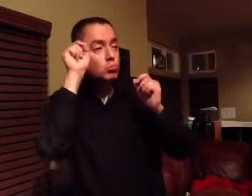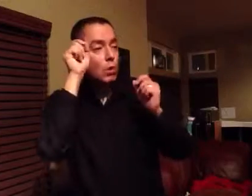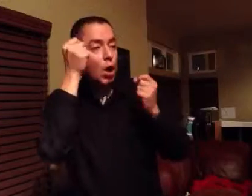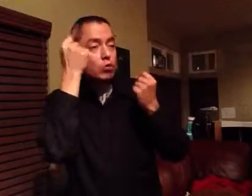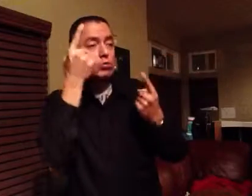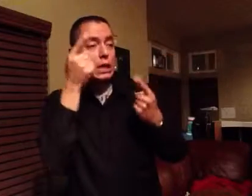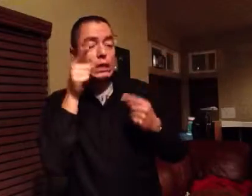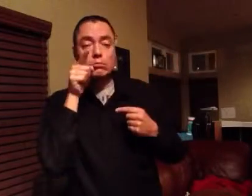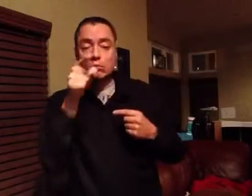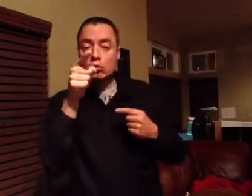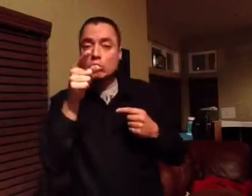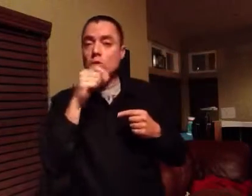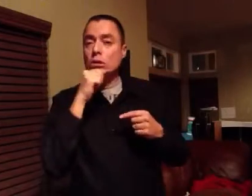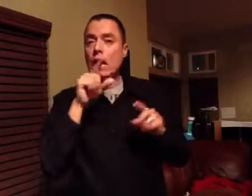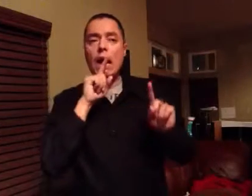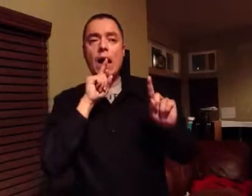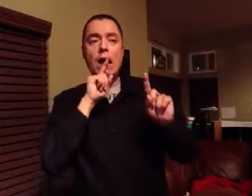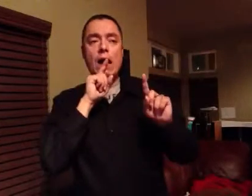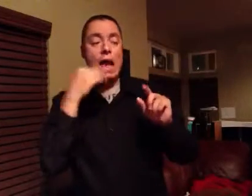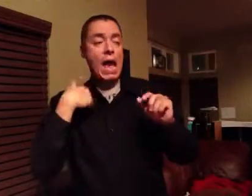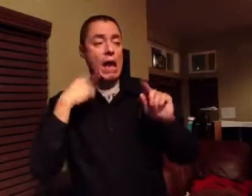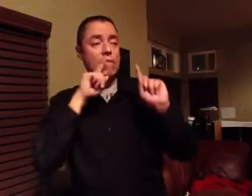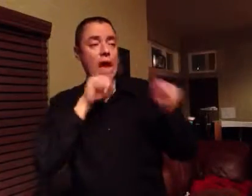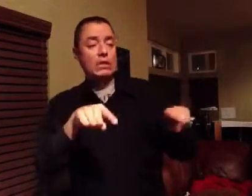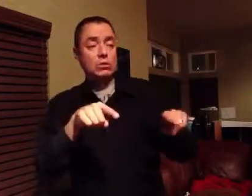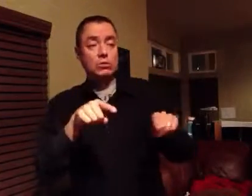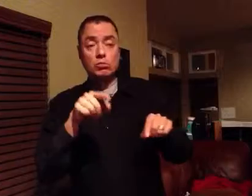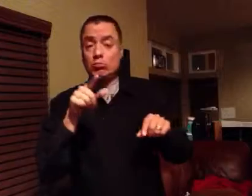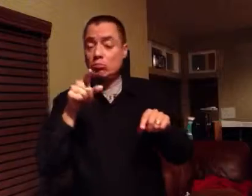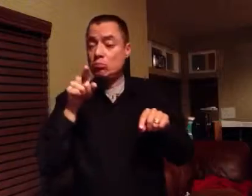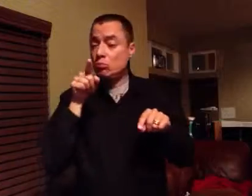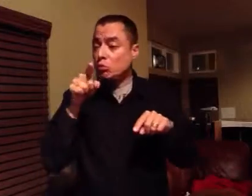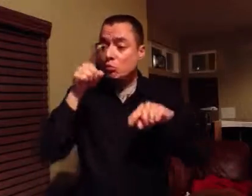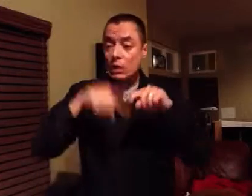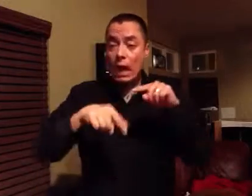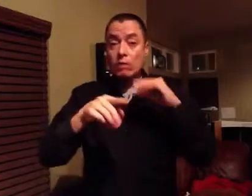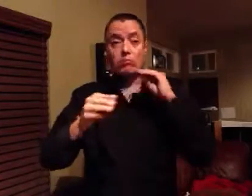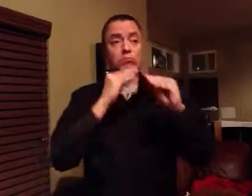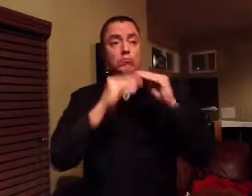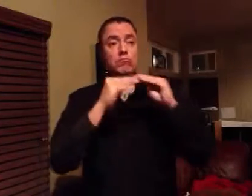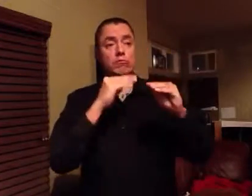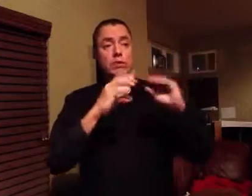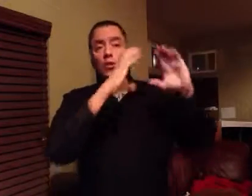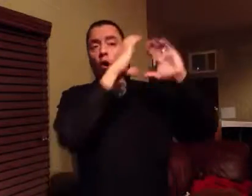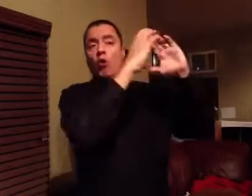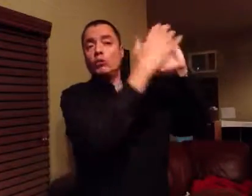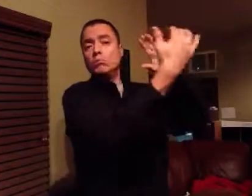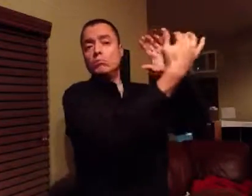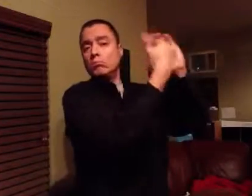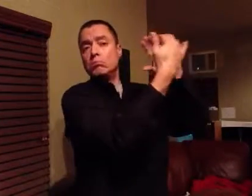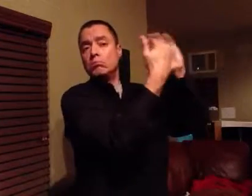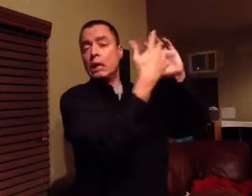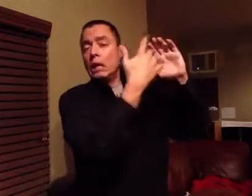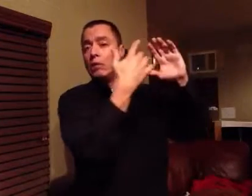You don't know how to fix the holes in our ozone layer. You don't know how to bring the salmon back up a dead stream.